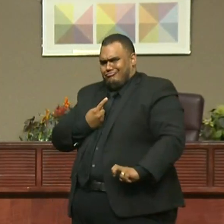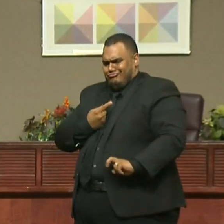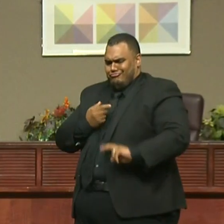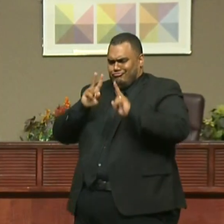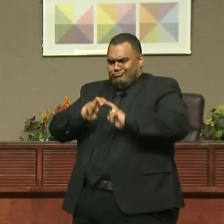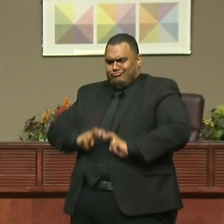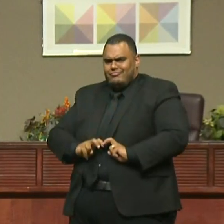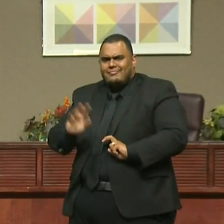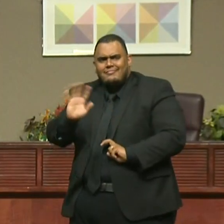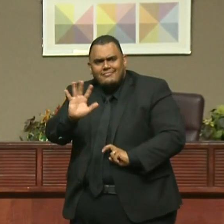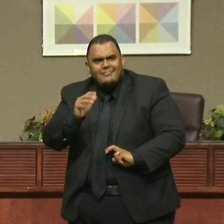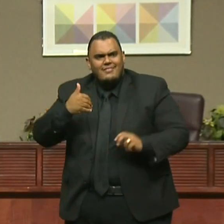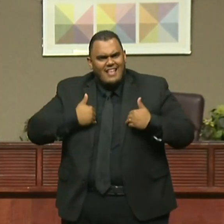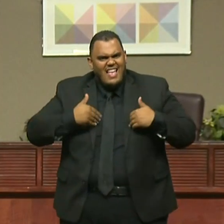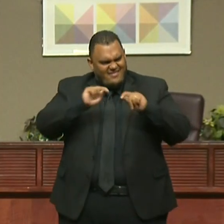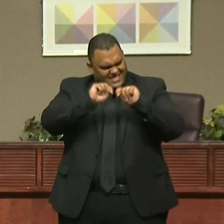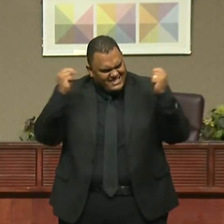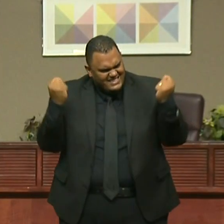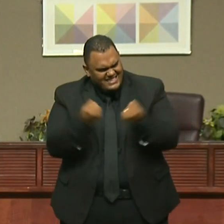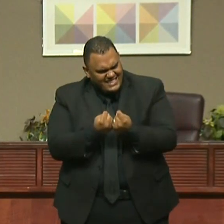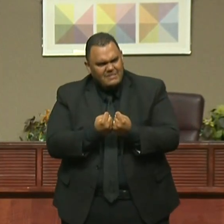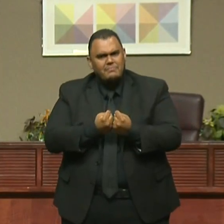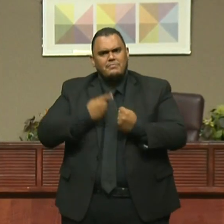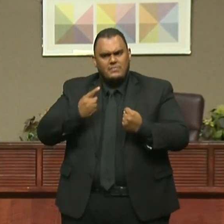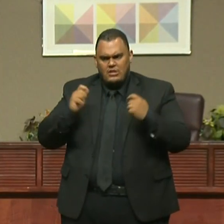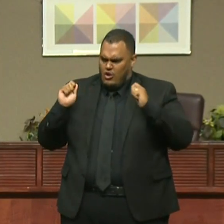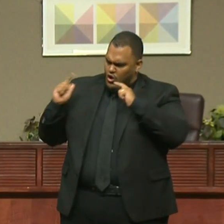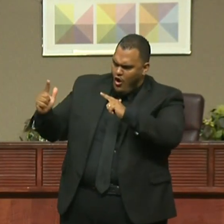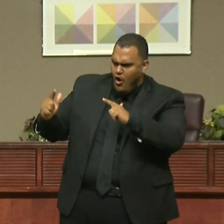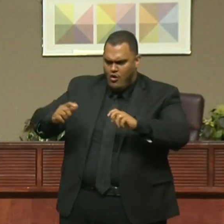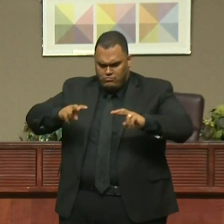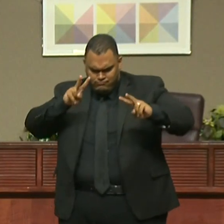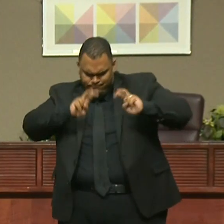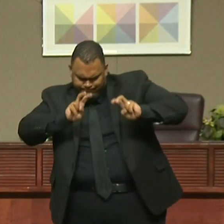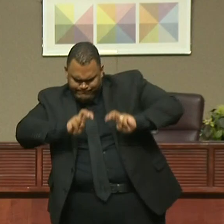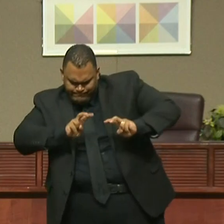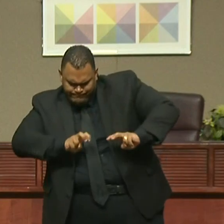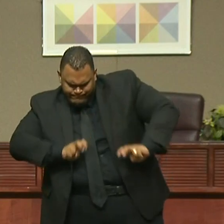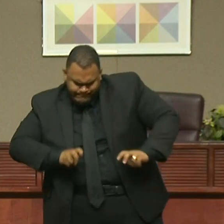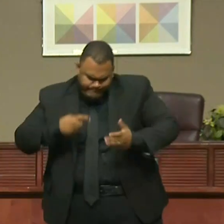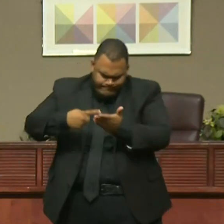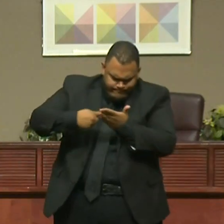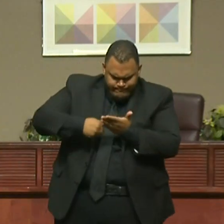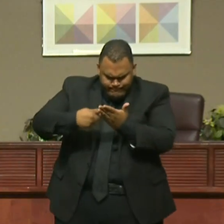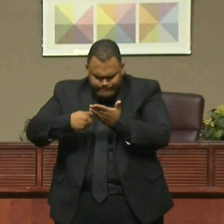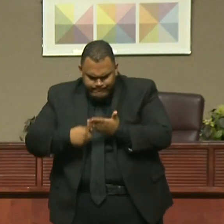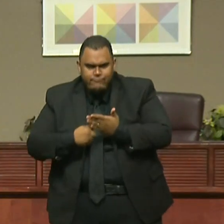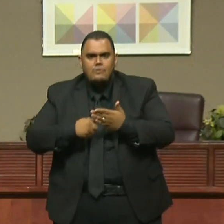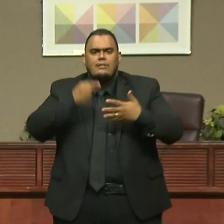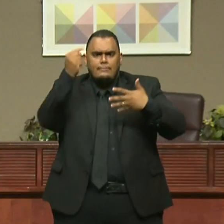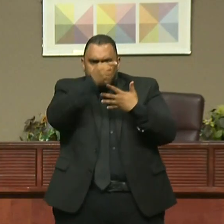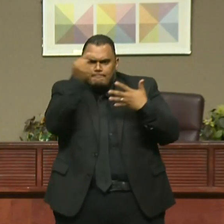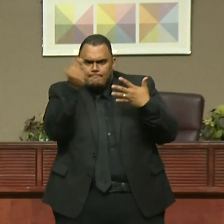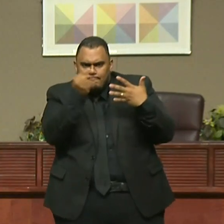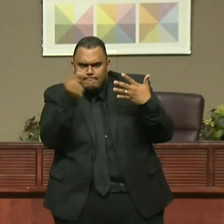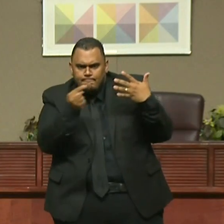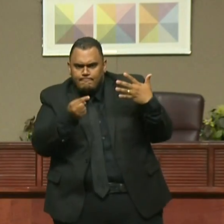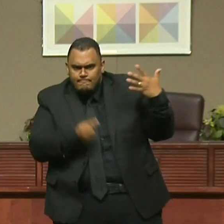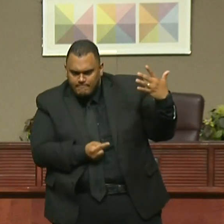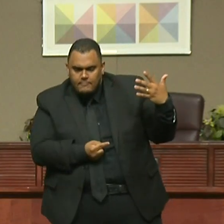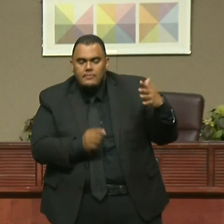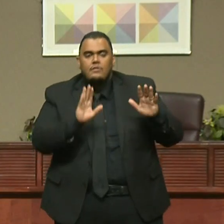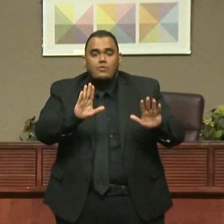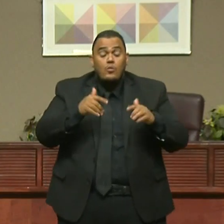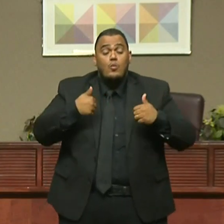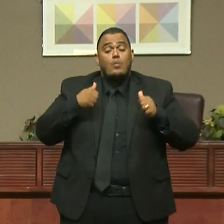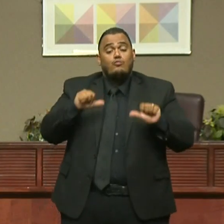do all this analysis, and then we get together and go data point by data point. So what I'm trying to say is